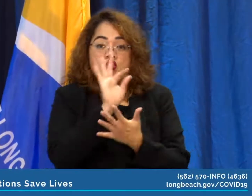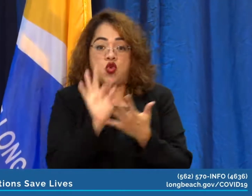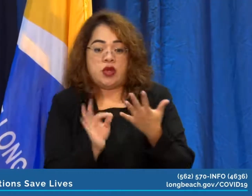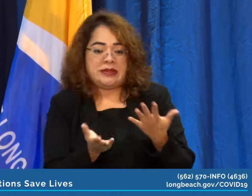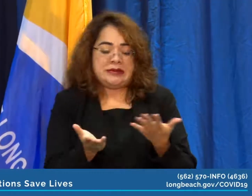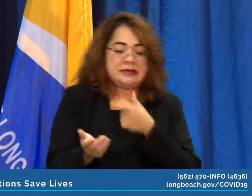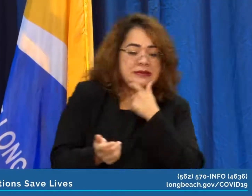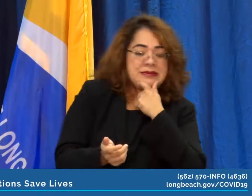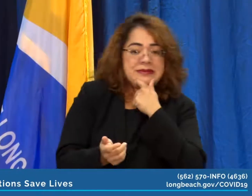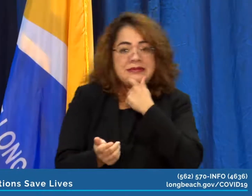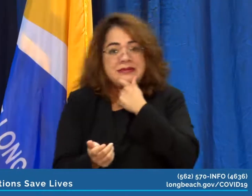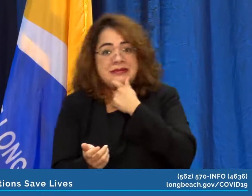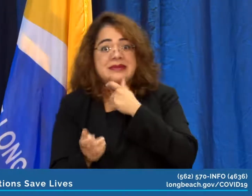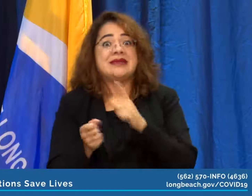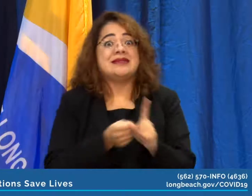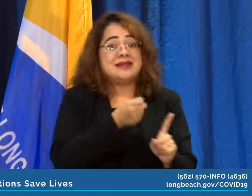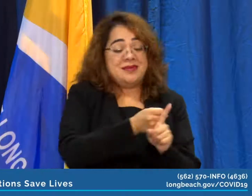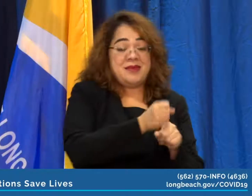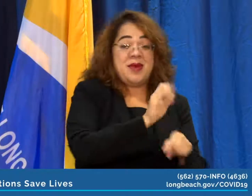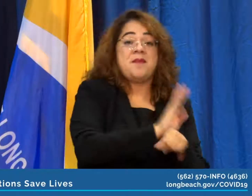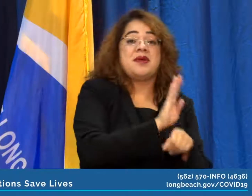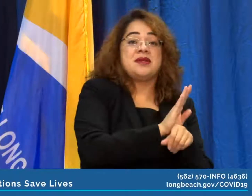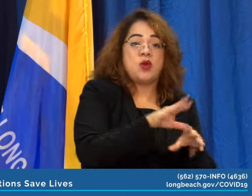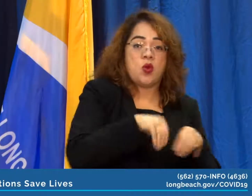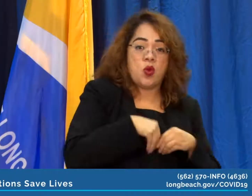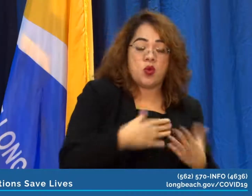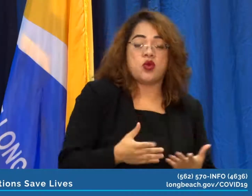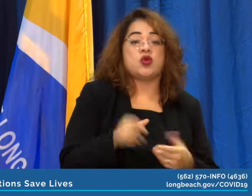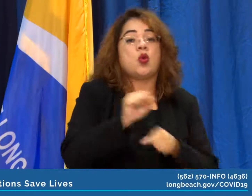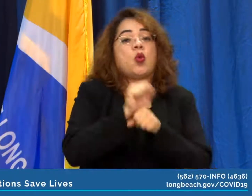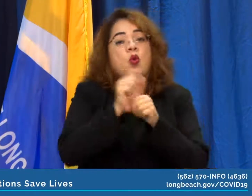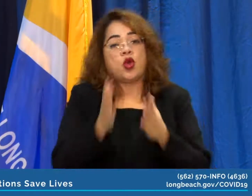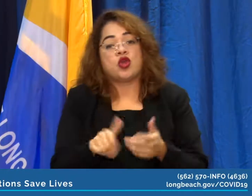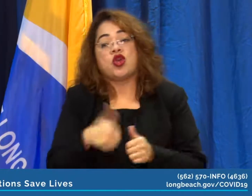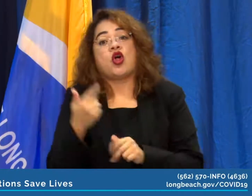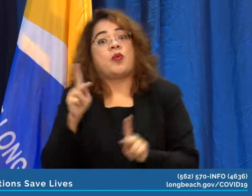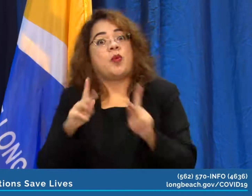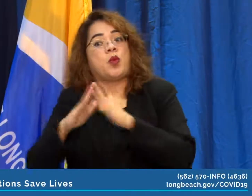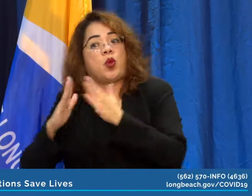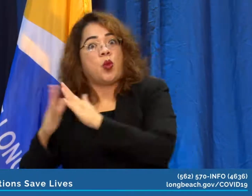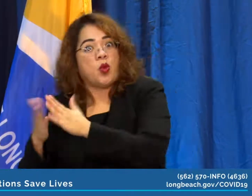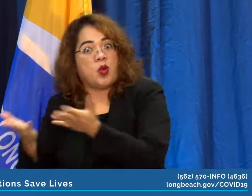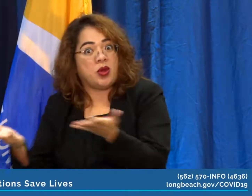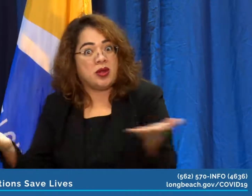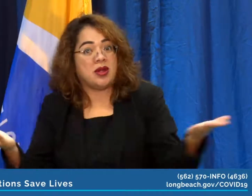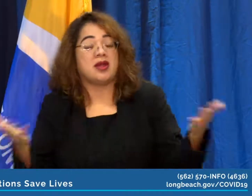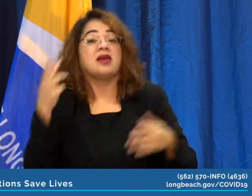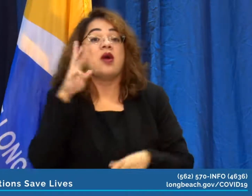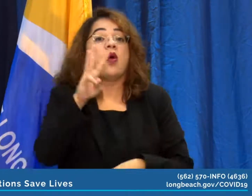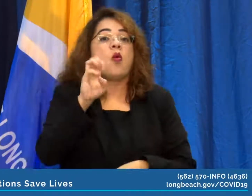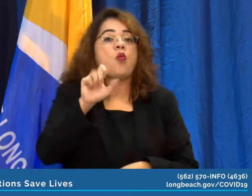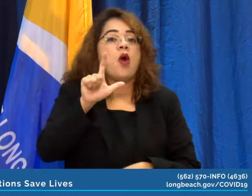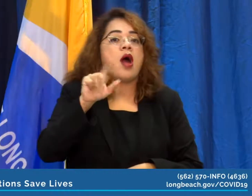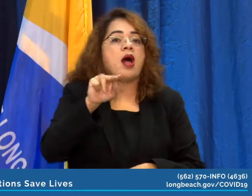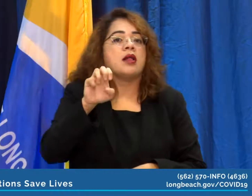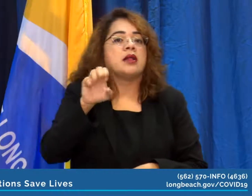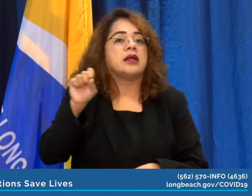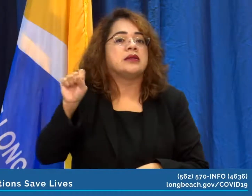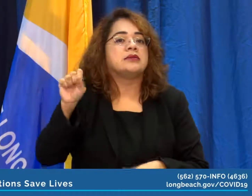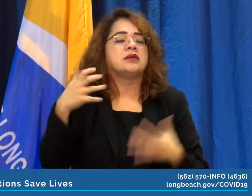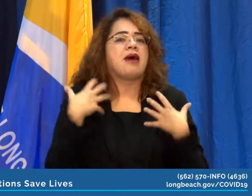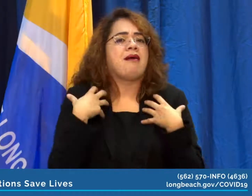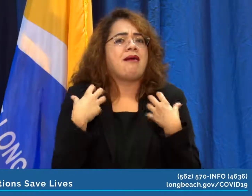business owners and others in the community. We certainly know that overall wellness it has so many factors.